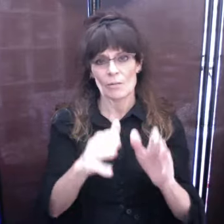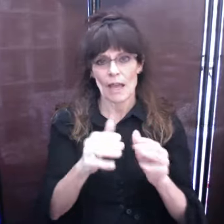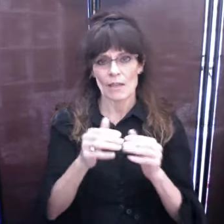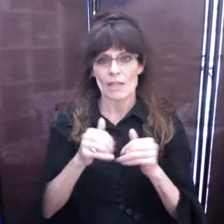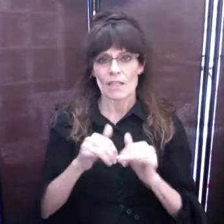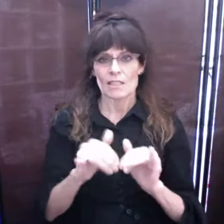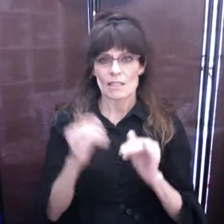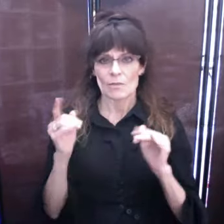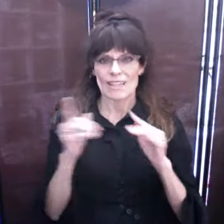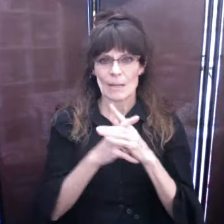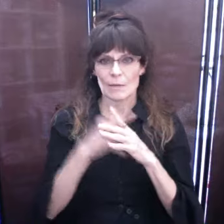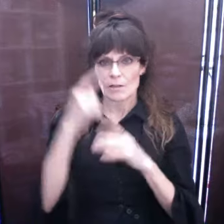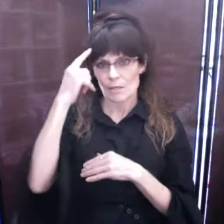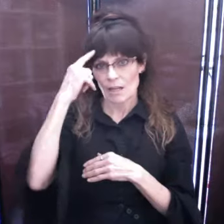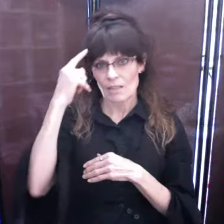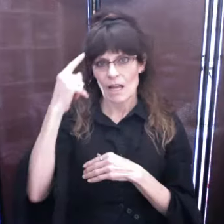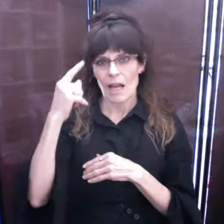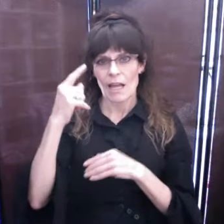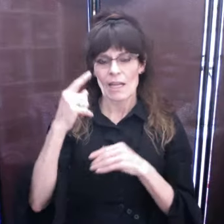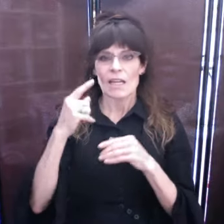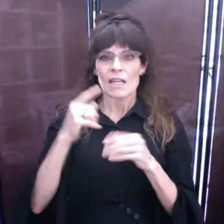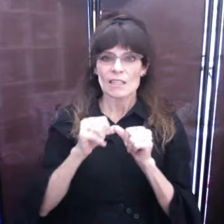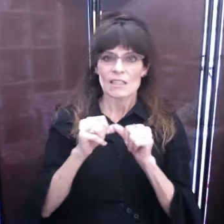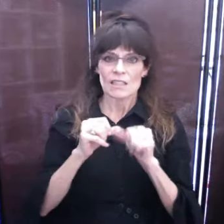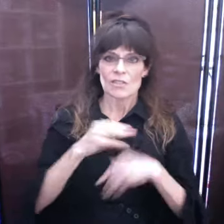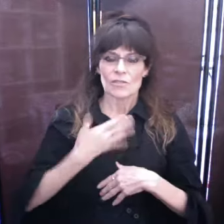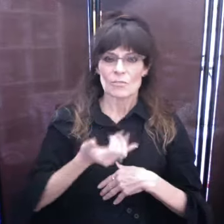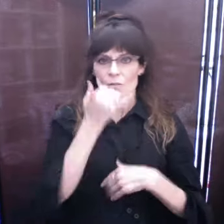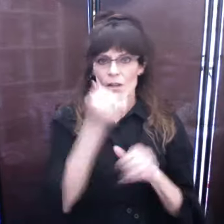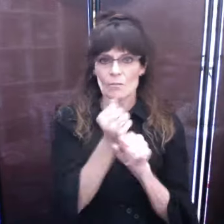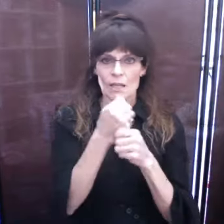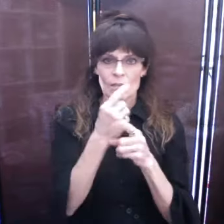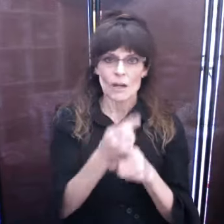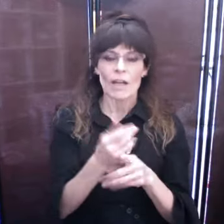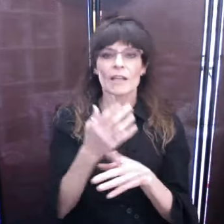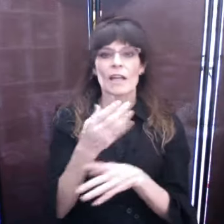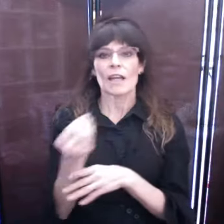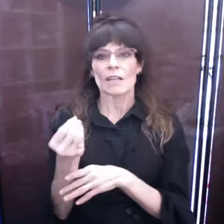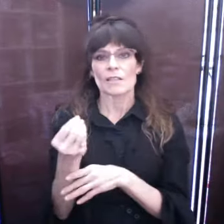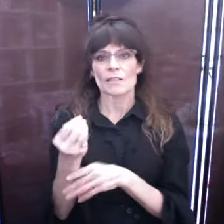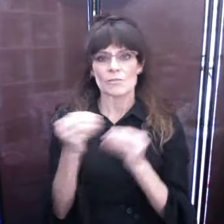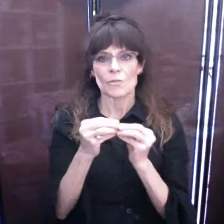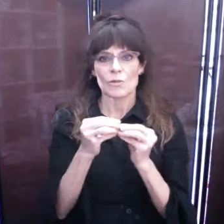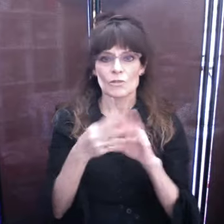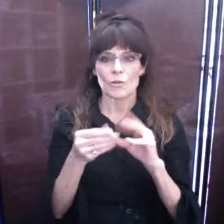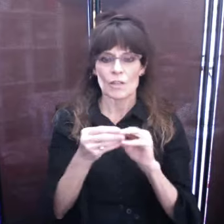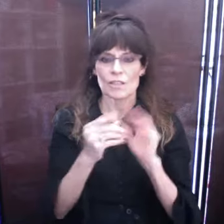across my consciousness, I continue to make those amends. And we'll talk about some amends stories in a minute. And then I kind of got into,